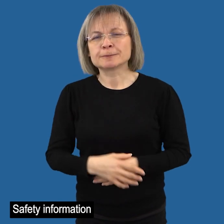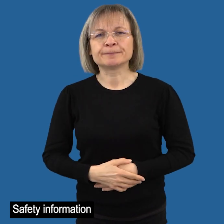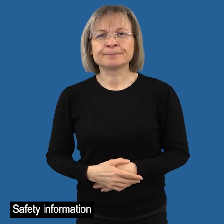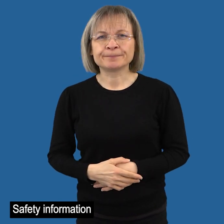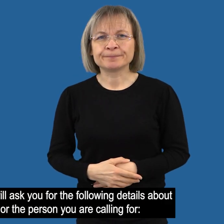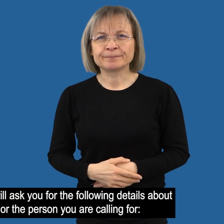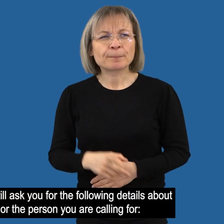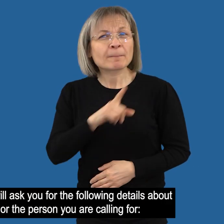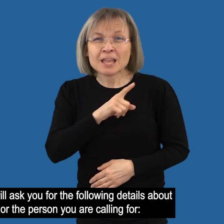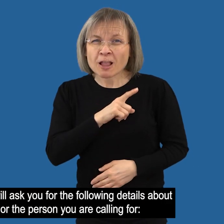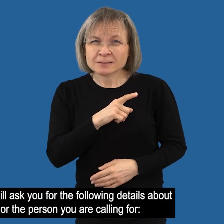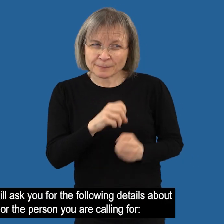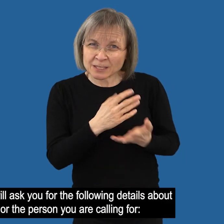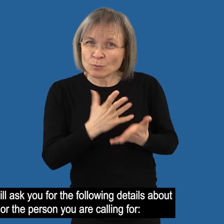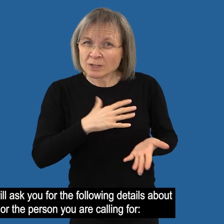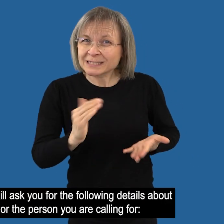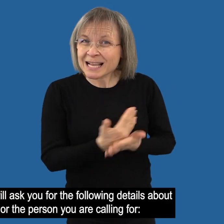Safety information.